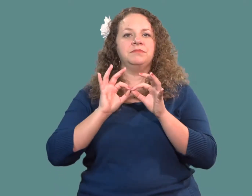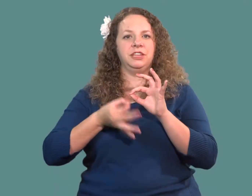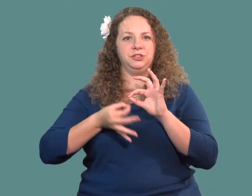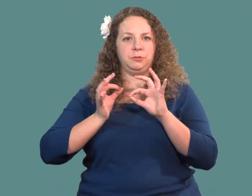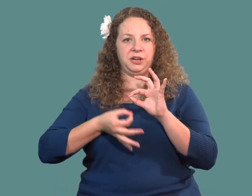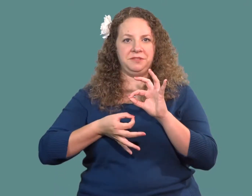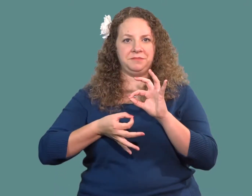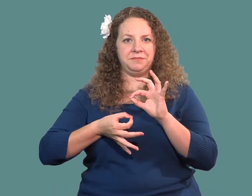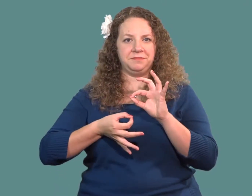interpret,